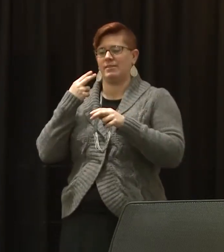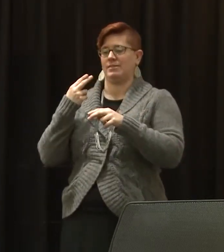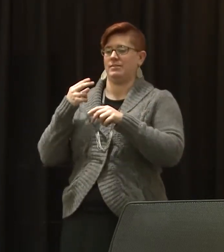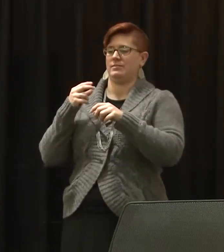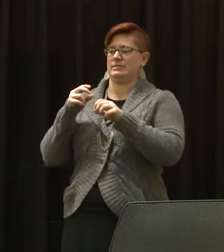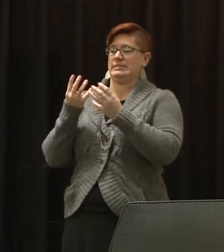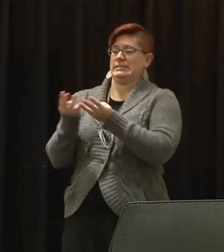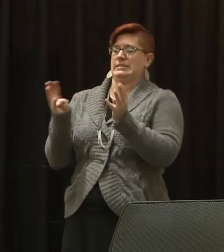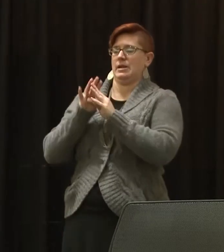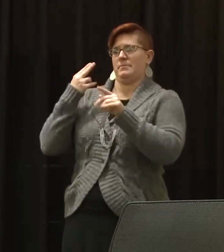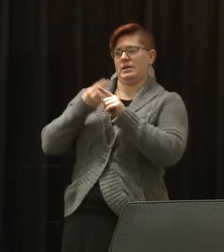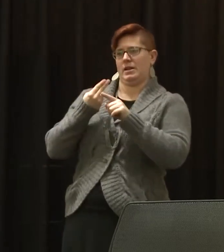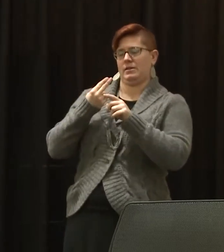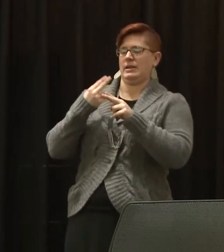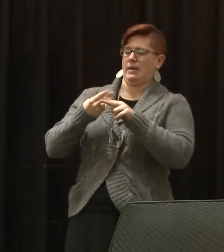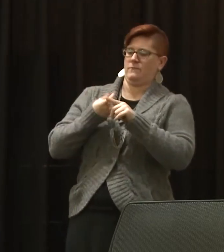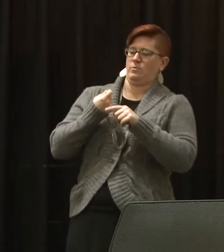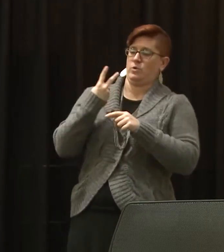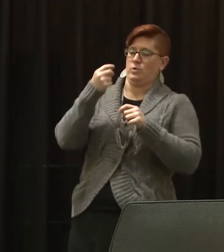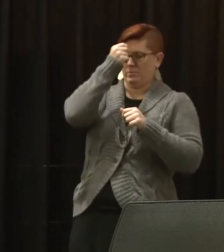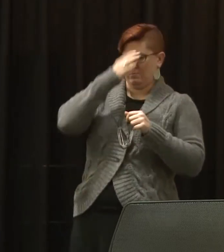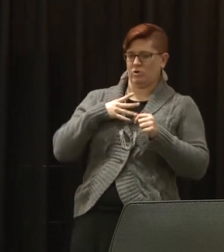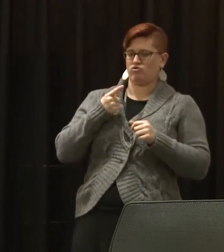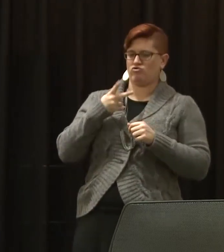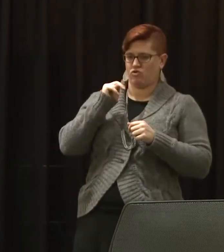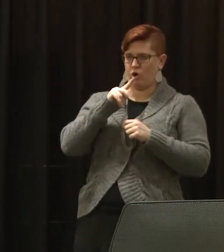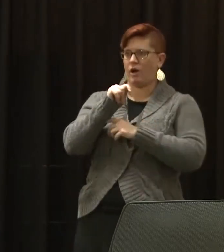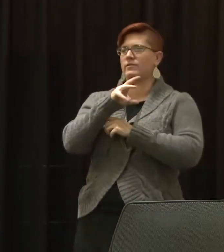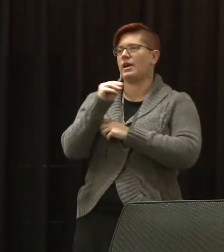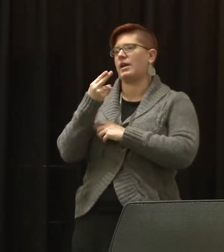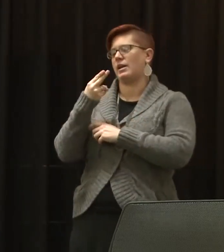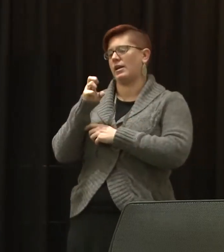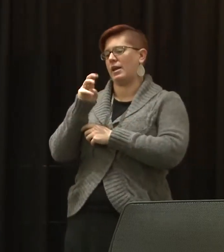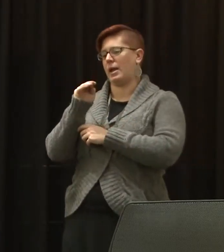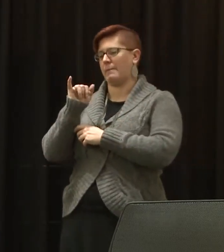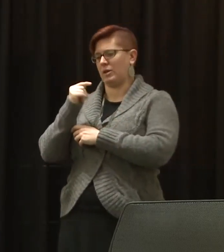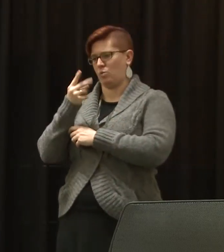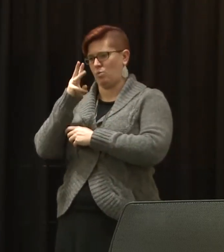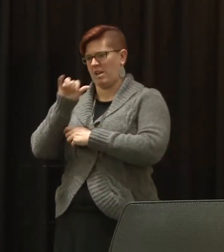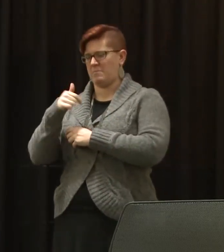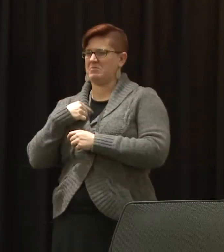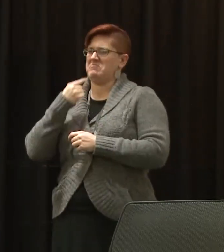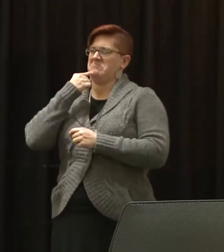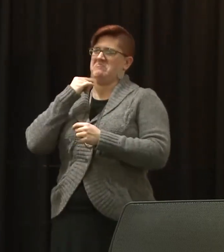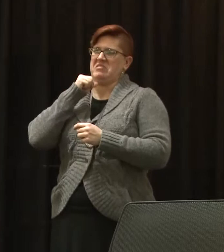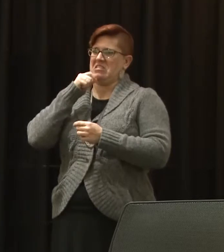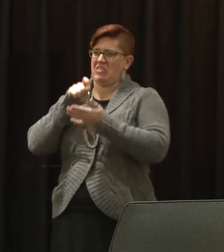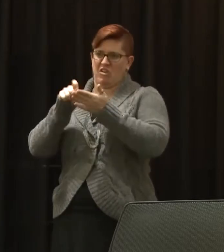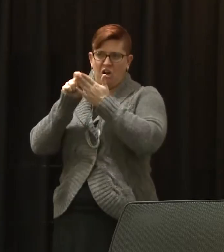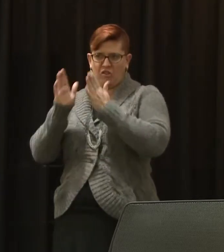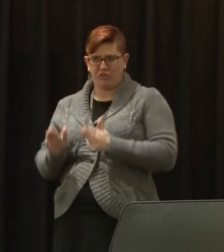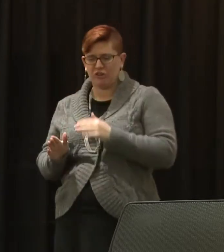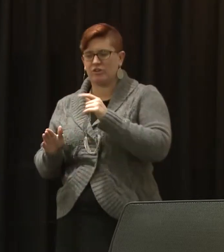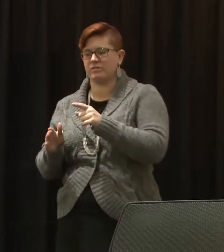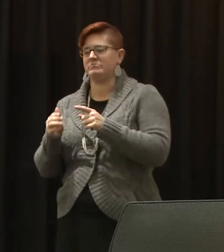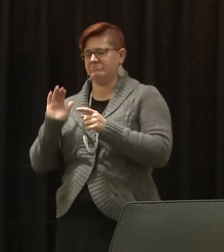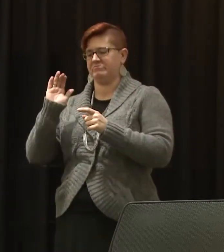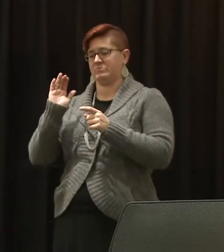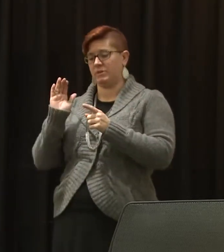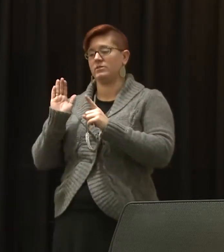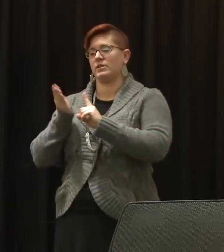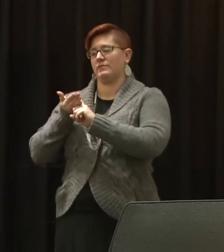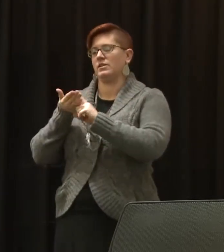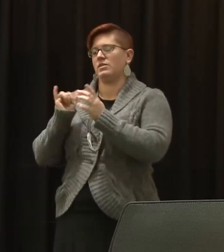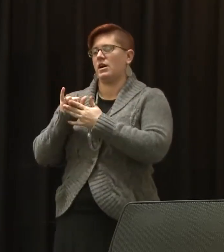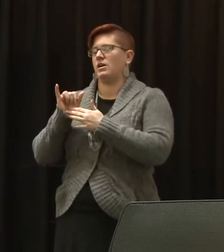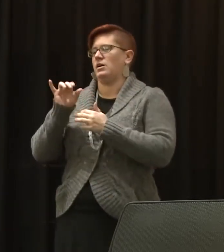men, Vaught and Hemingway, but I'm disappointed to learn the latter is not the late great novelist. I peer through chain link fencing at